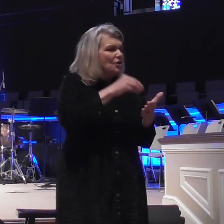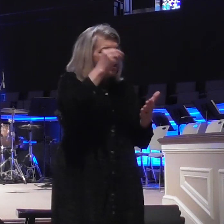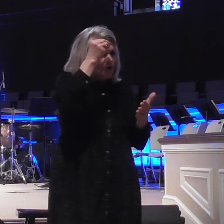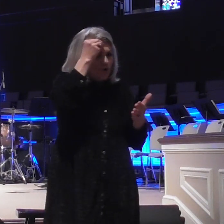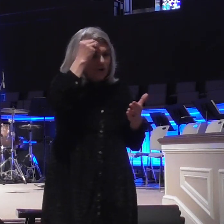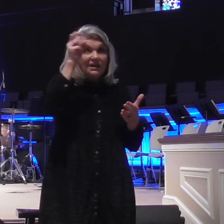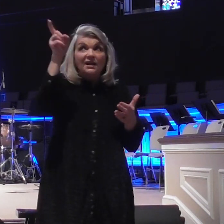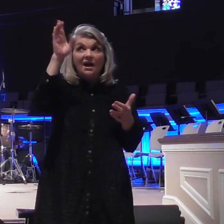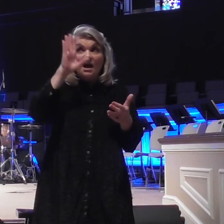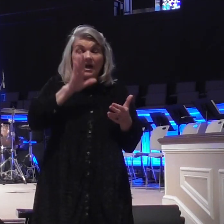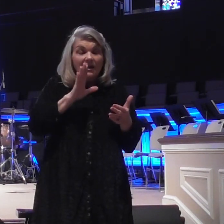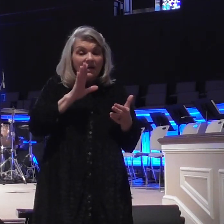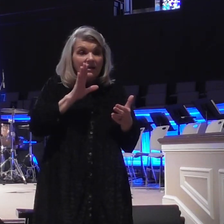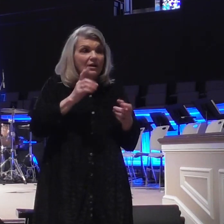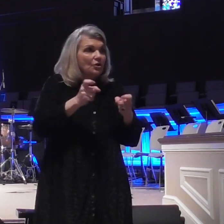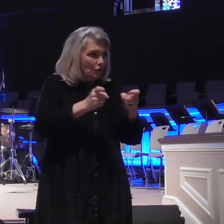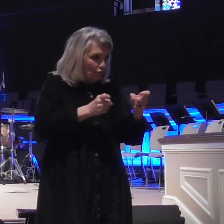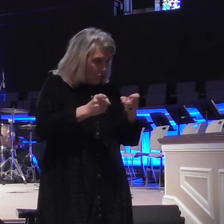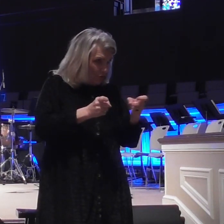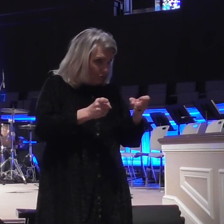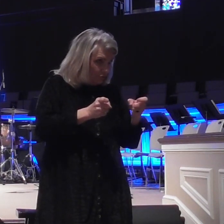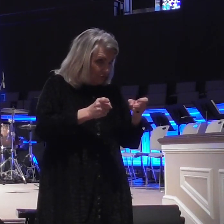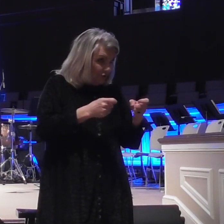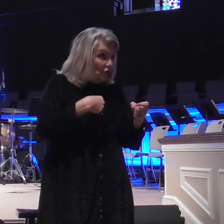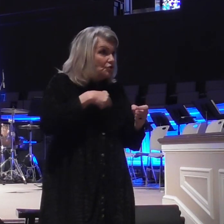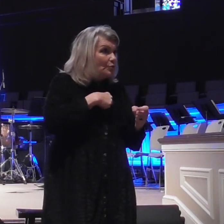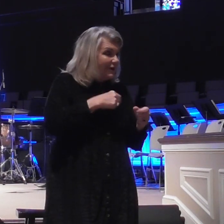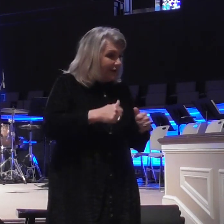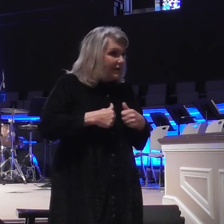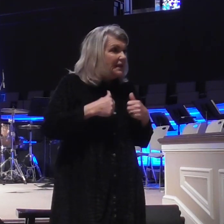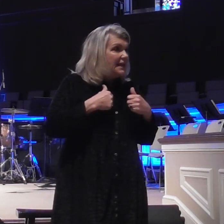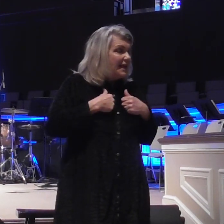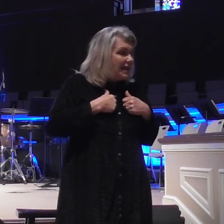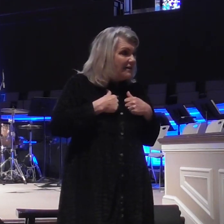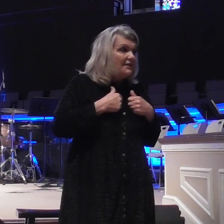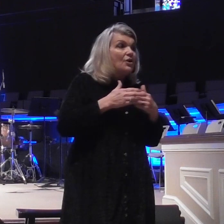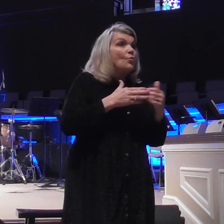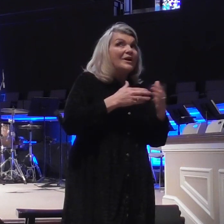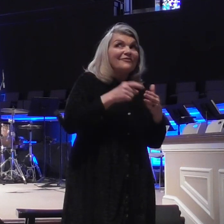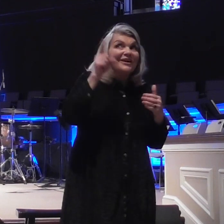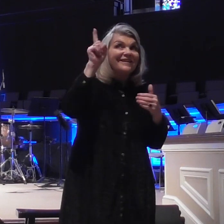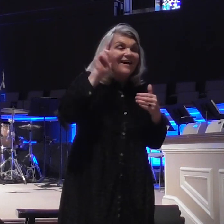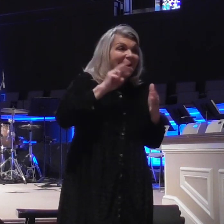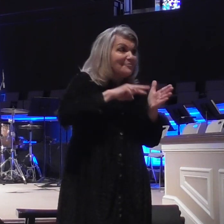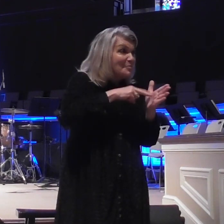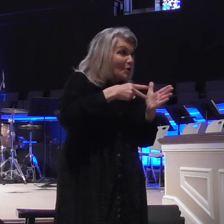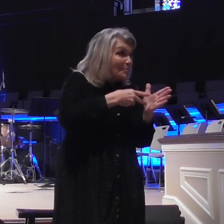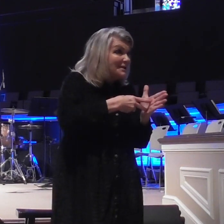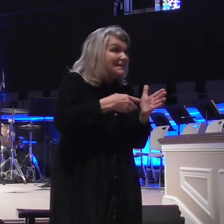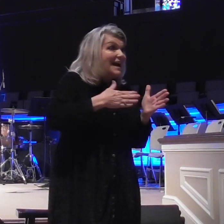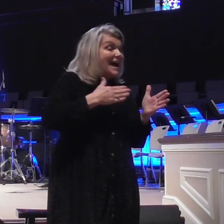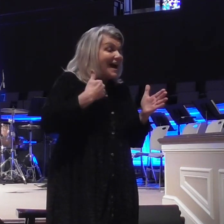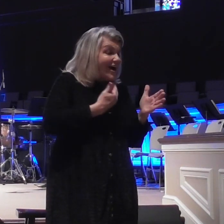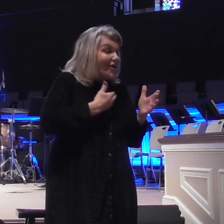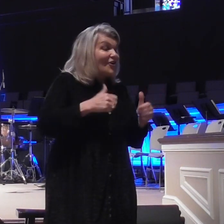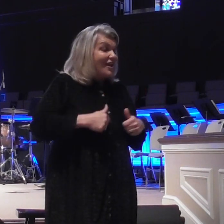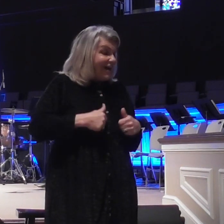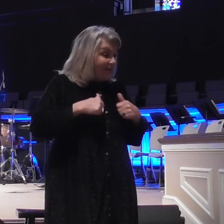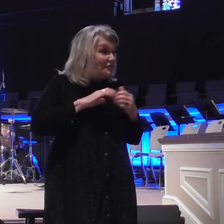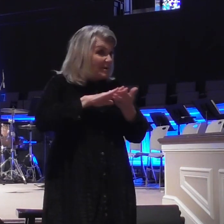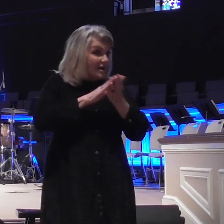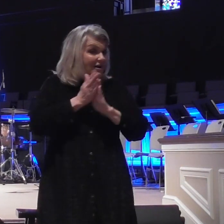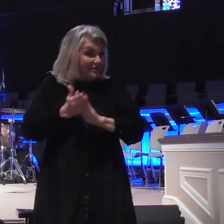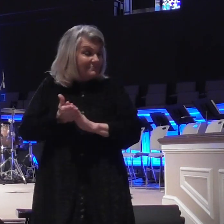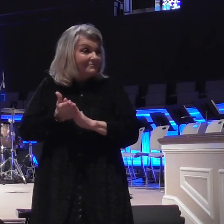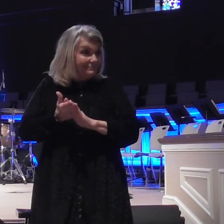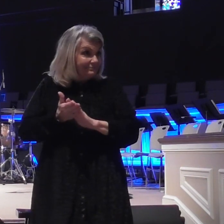constraint, so that we can truly live in alignment with what we've been purposed to be. Thirdly, the gendered body is for right relationships. The